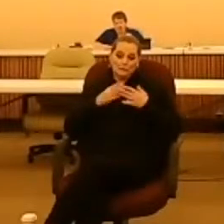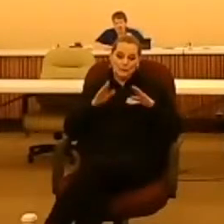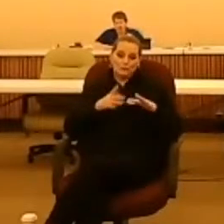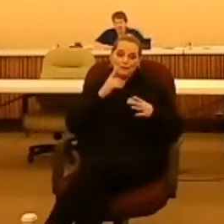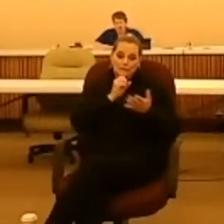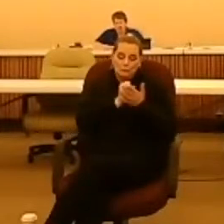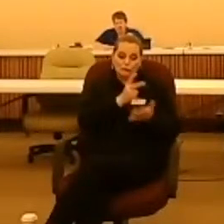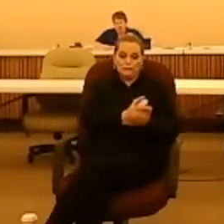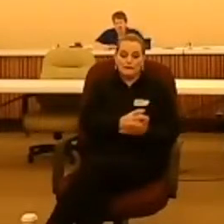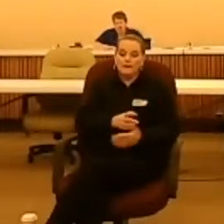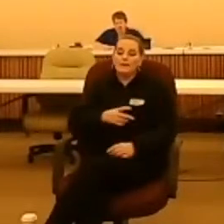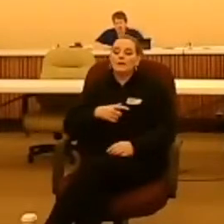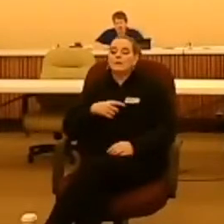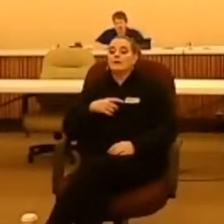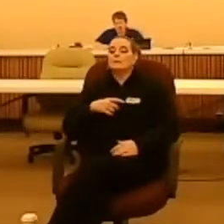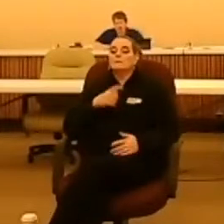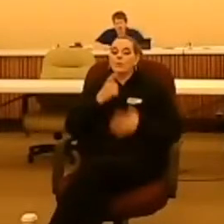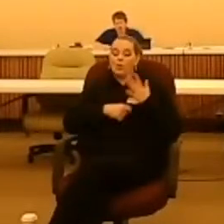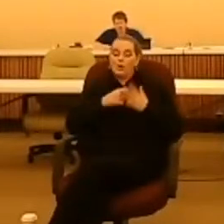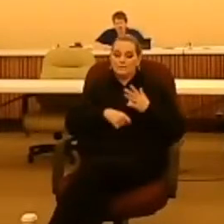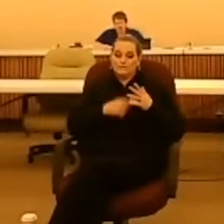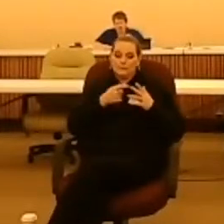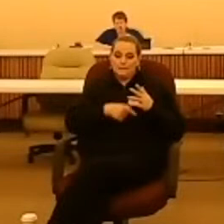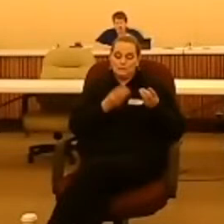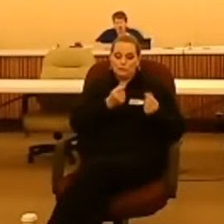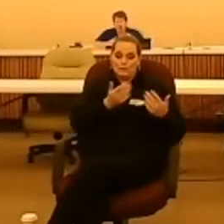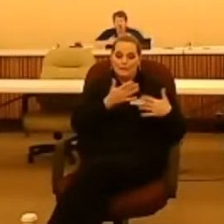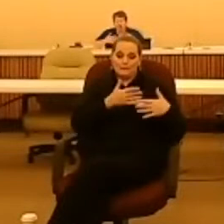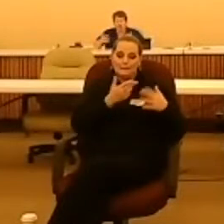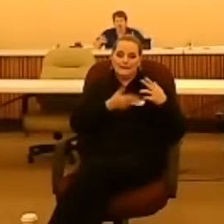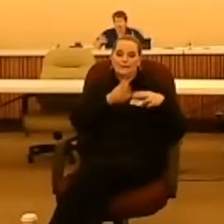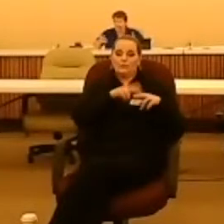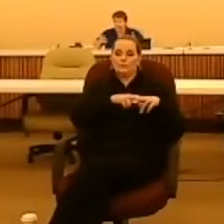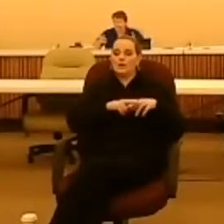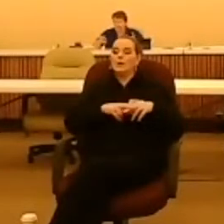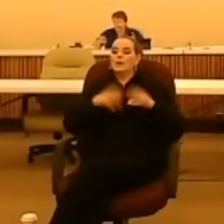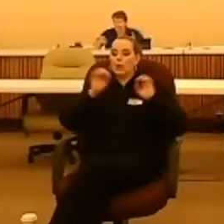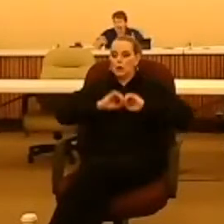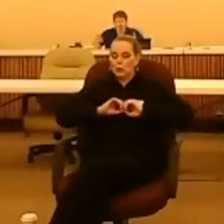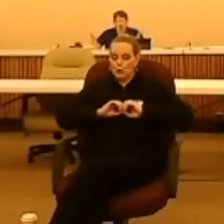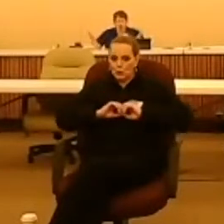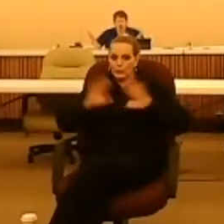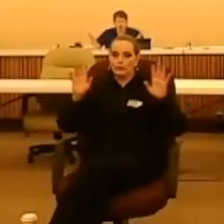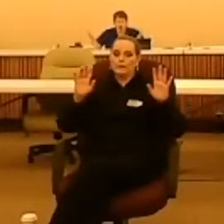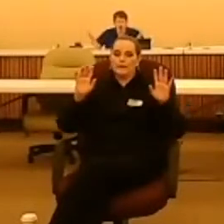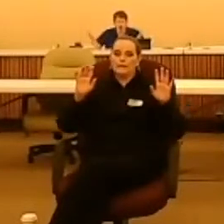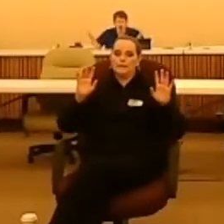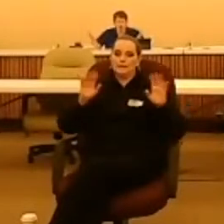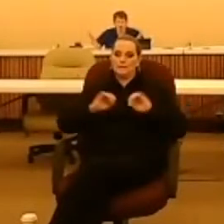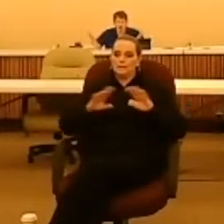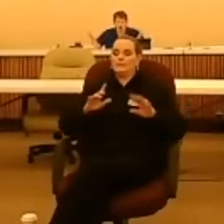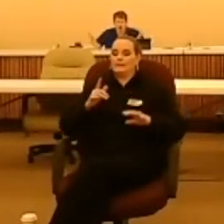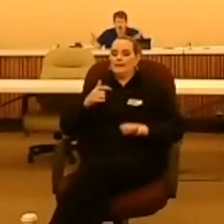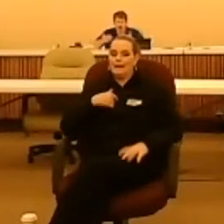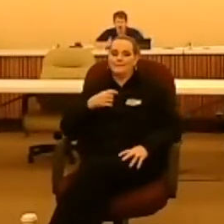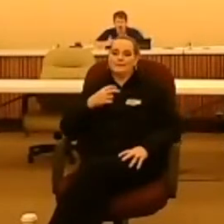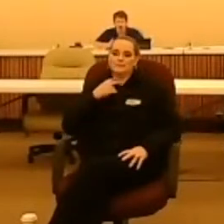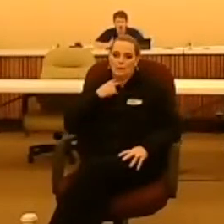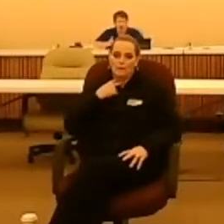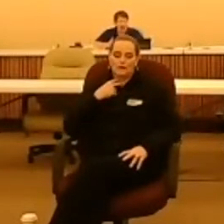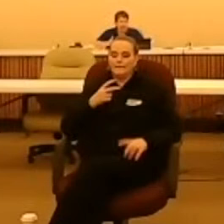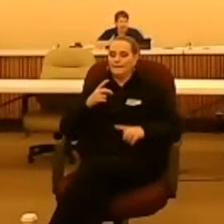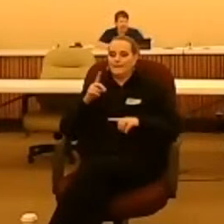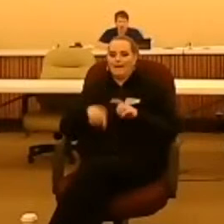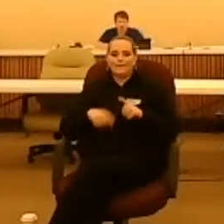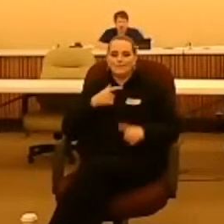the price for this property goes way up. That's clearly I'm now compromised, so to speak, right? I could not